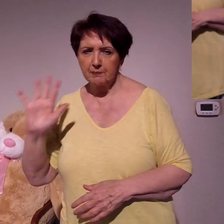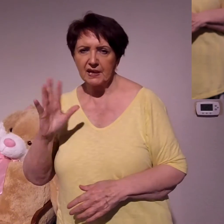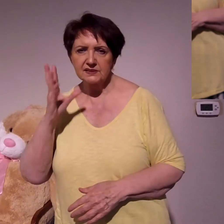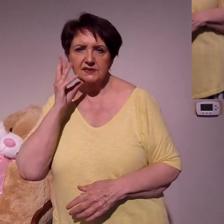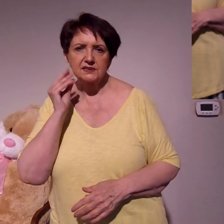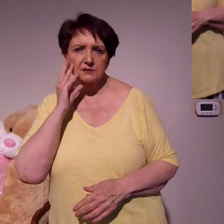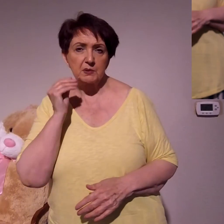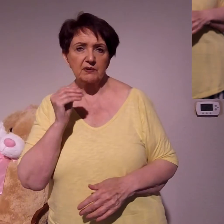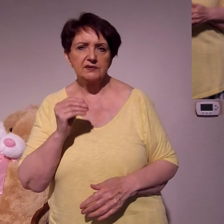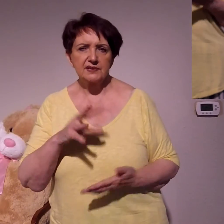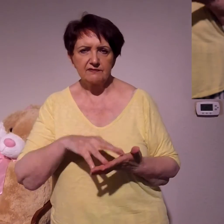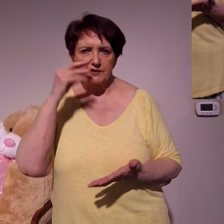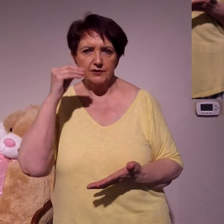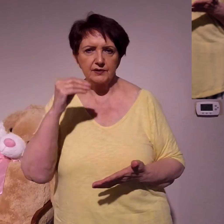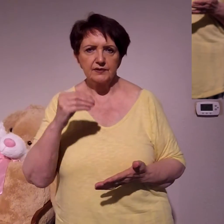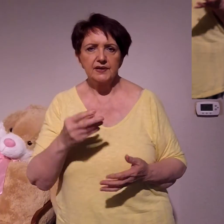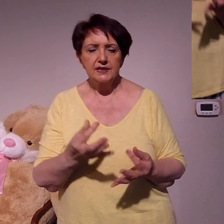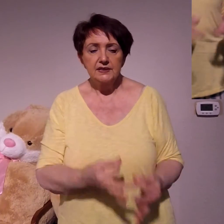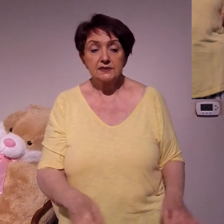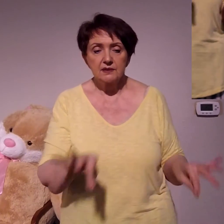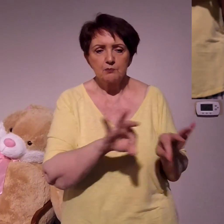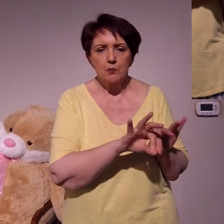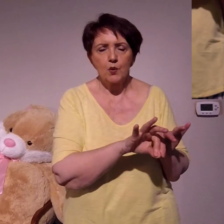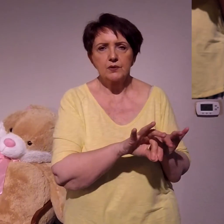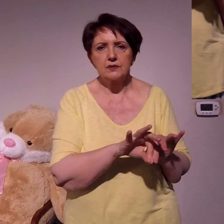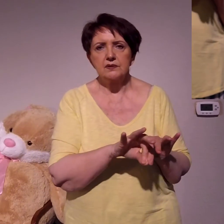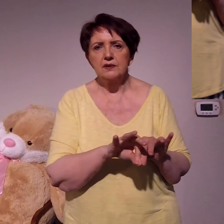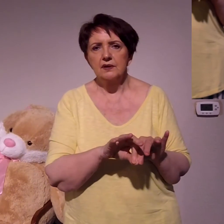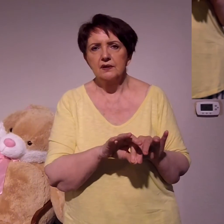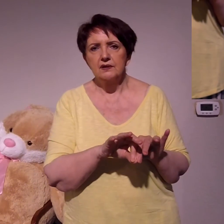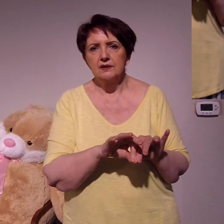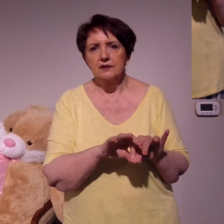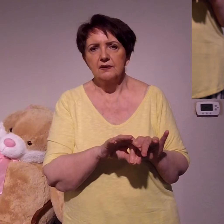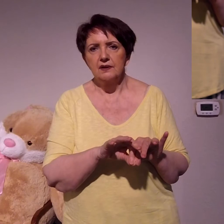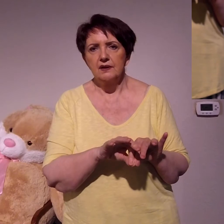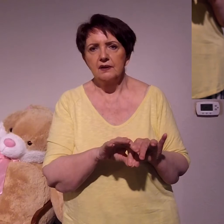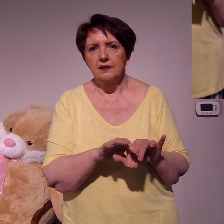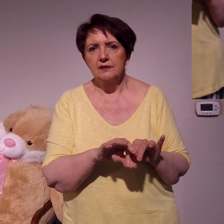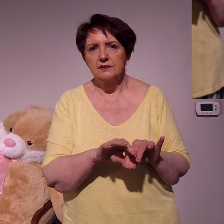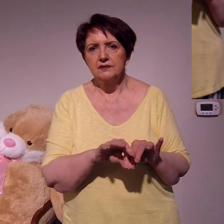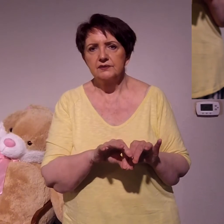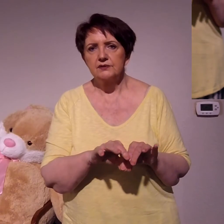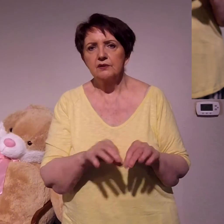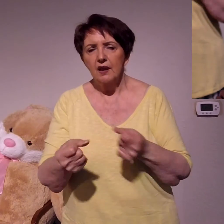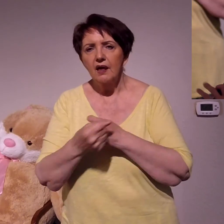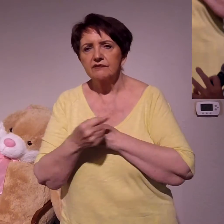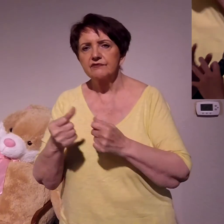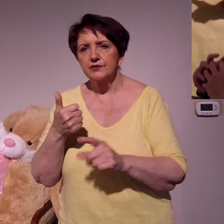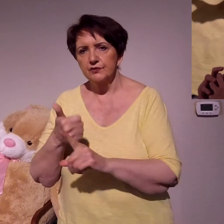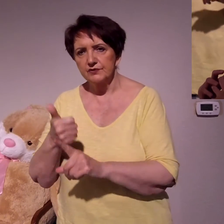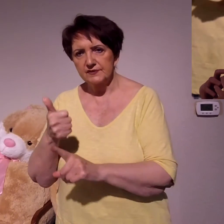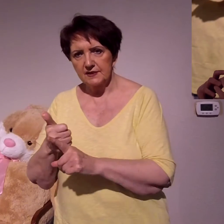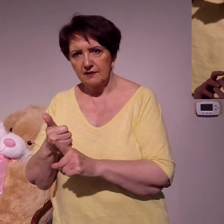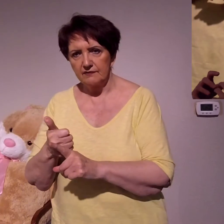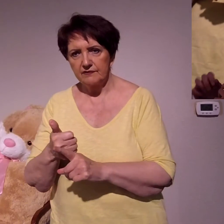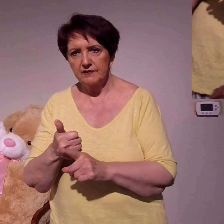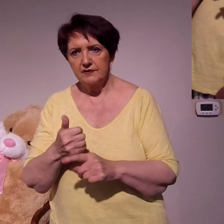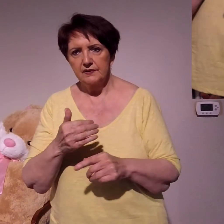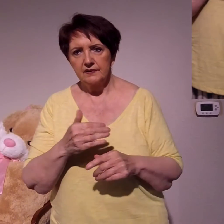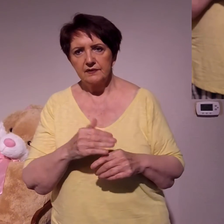get recharged around you guys. If I'm not here, I go, oh, I need my peeps, right? But